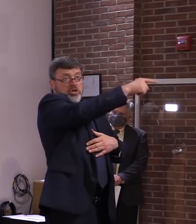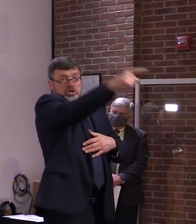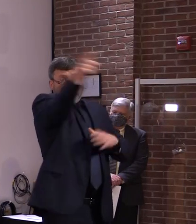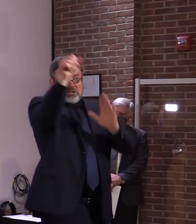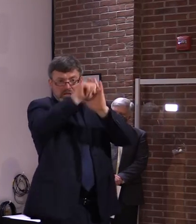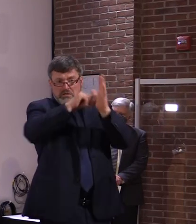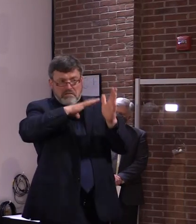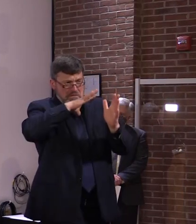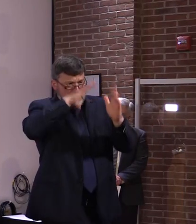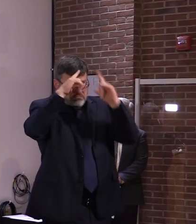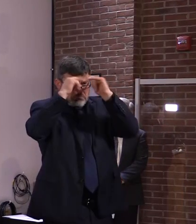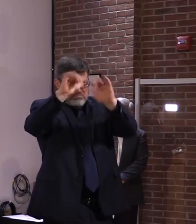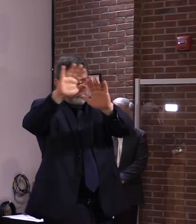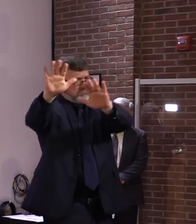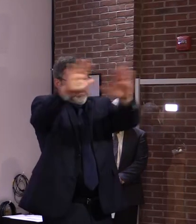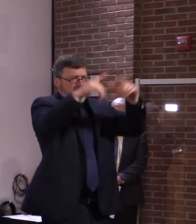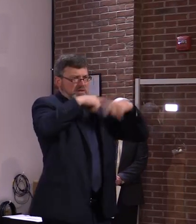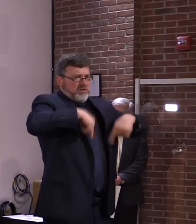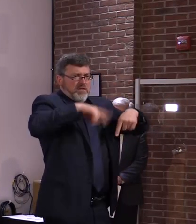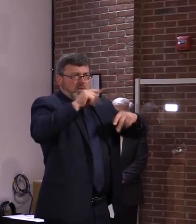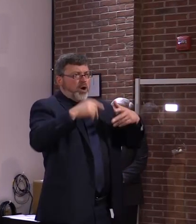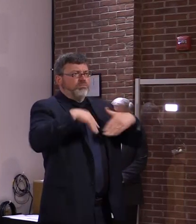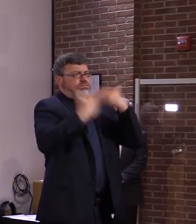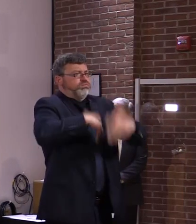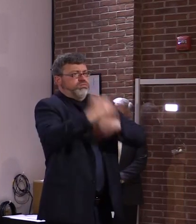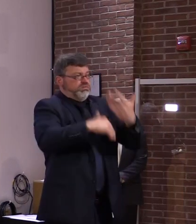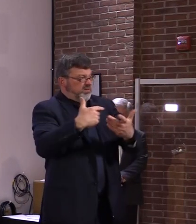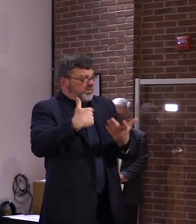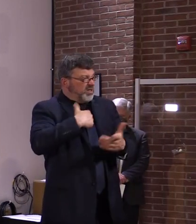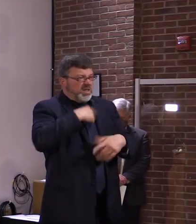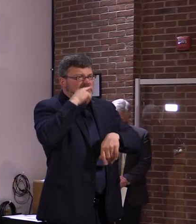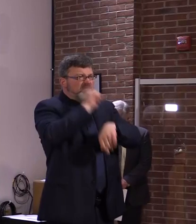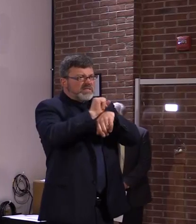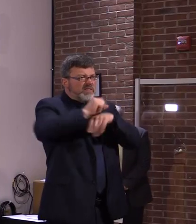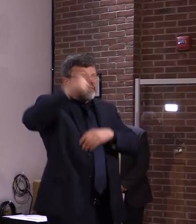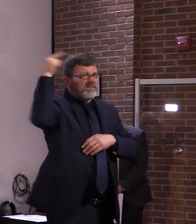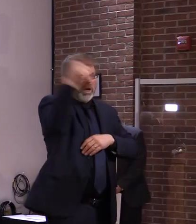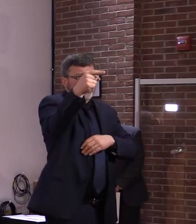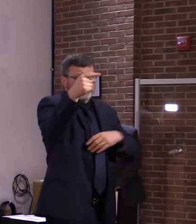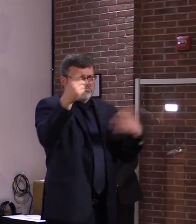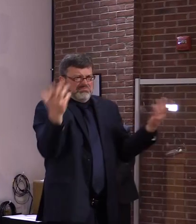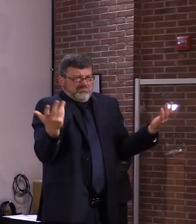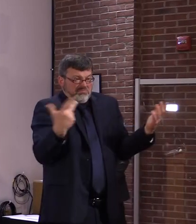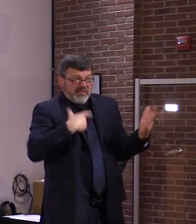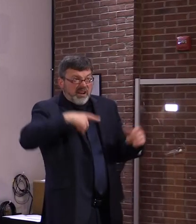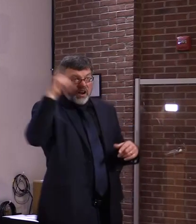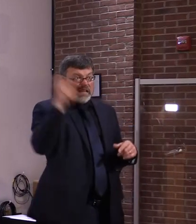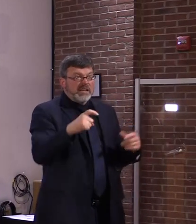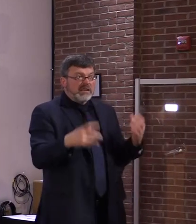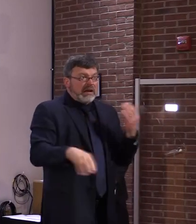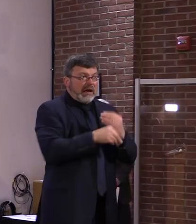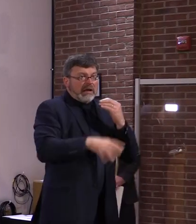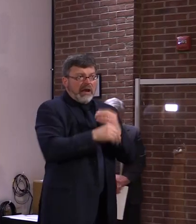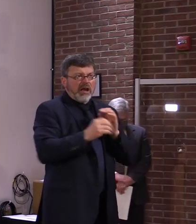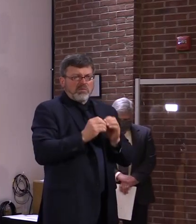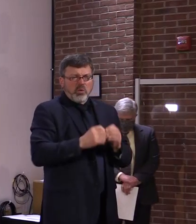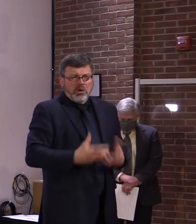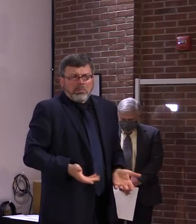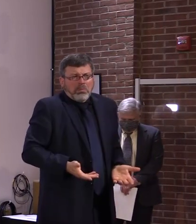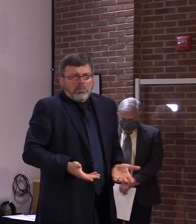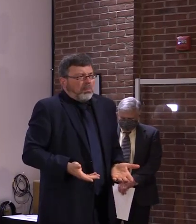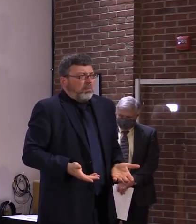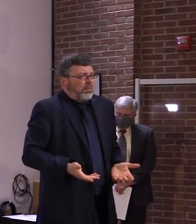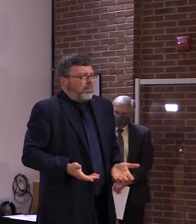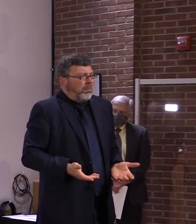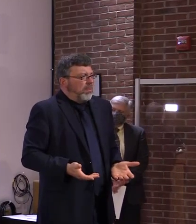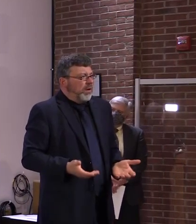So at this point in time, we've talked about this in great detail in some of our meetings over the last number of